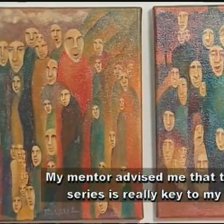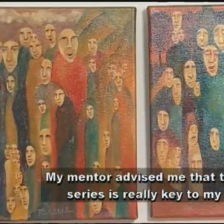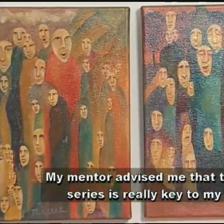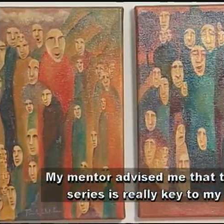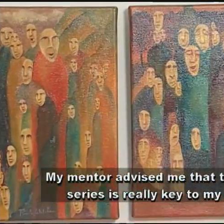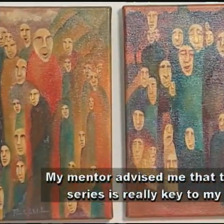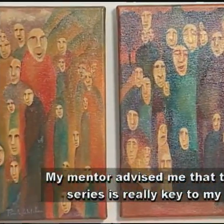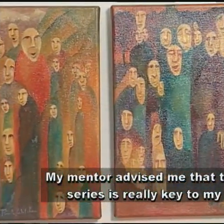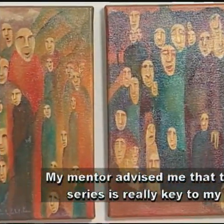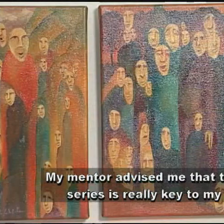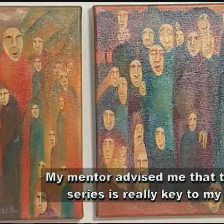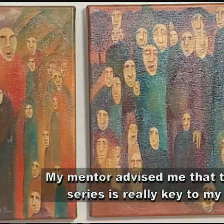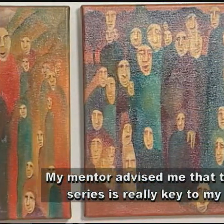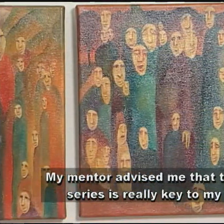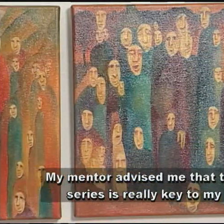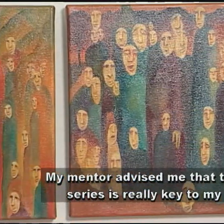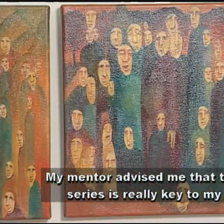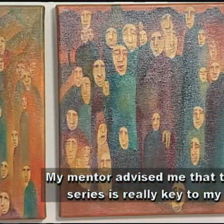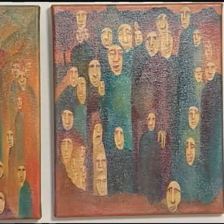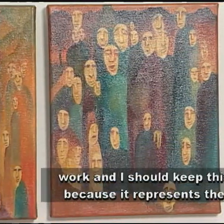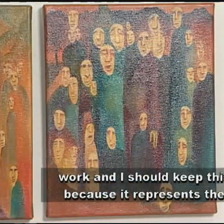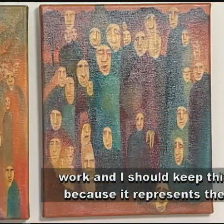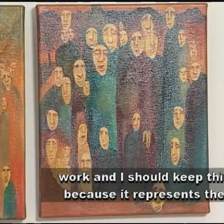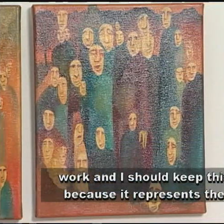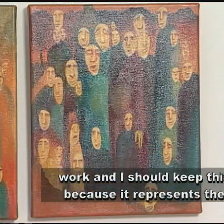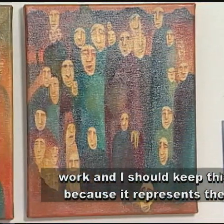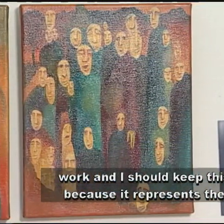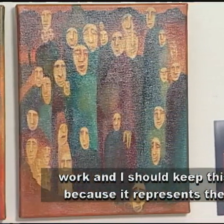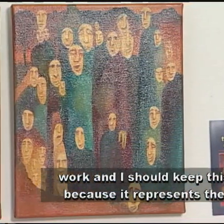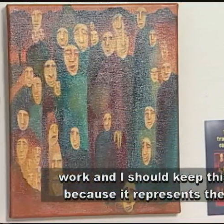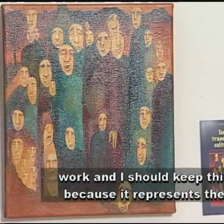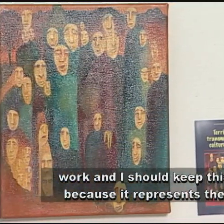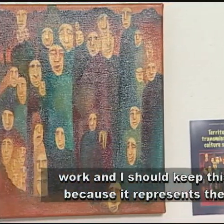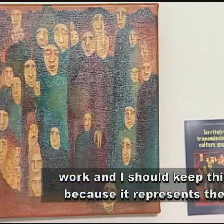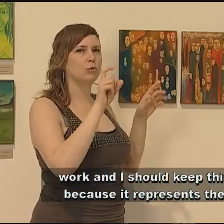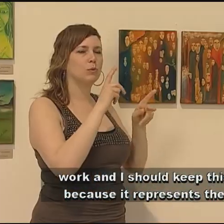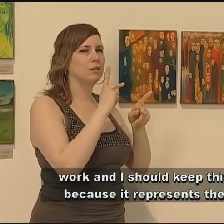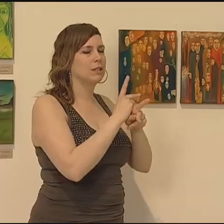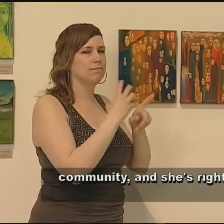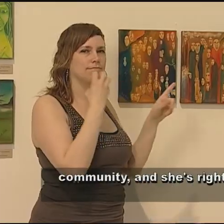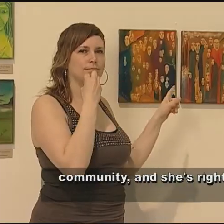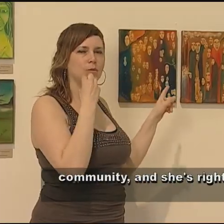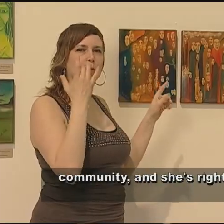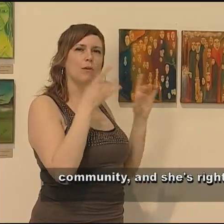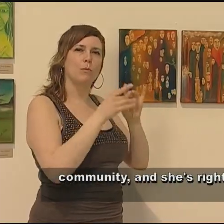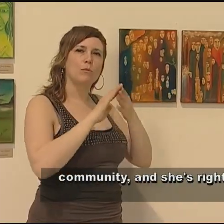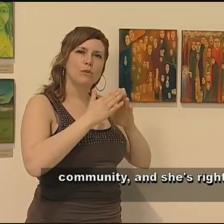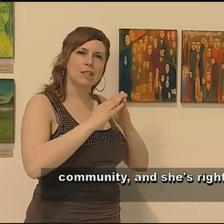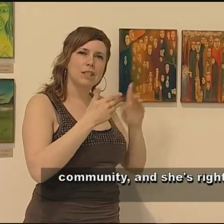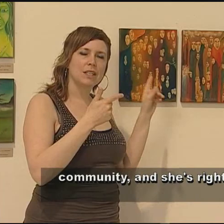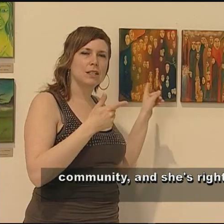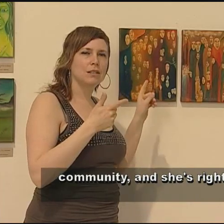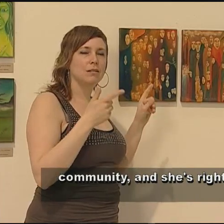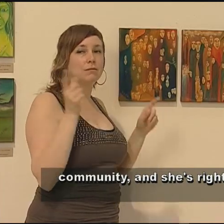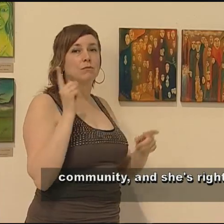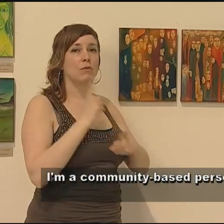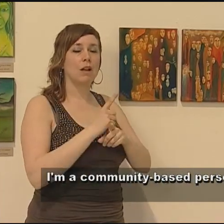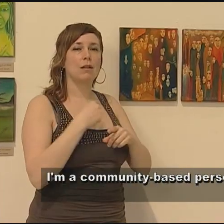My mentor advised me that this series is really key to my work, and I should keep this because it represents the community. And she's